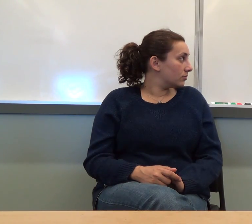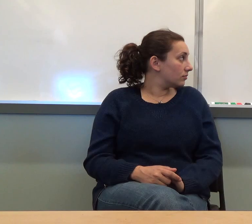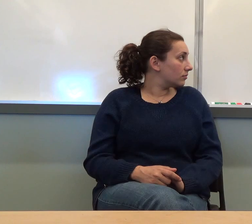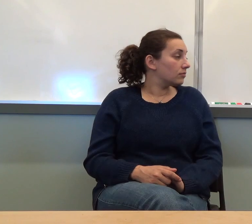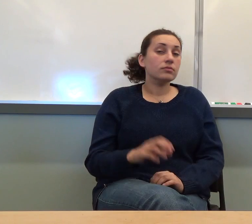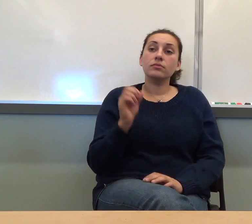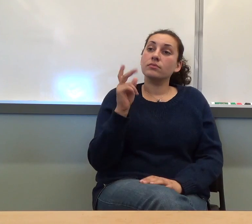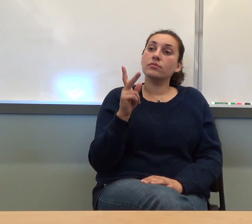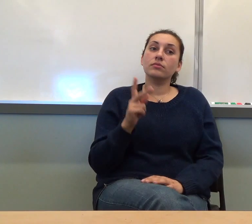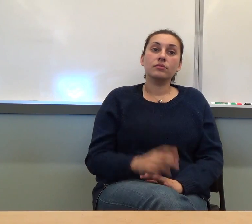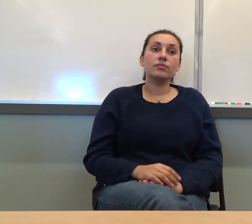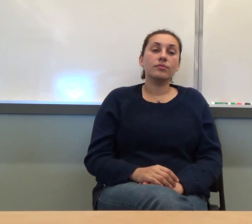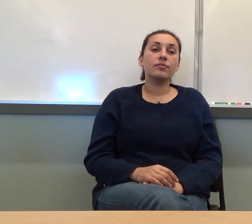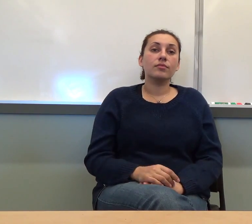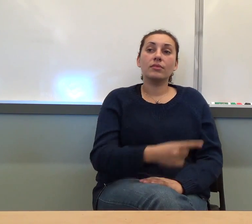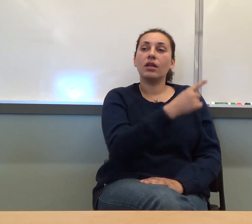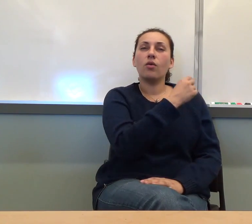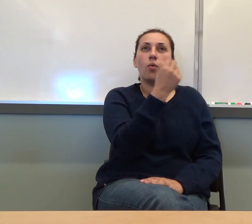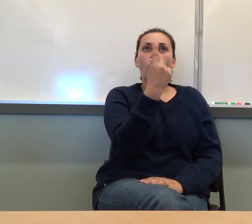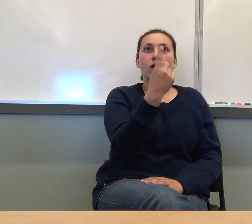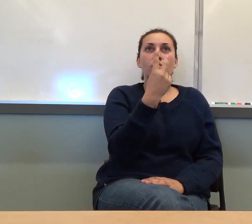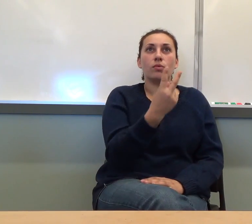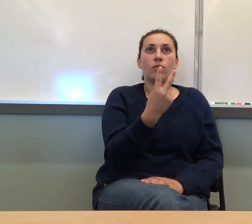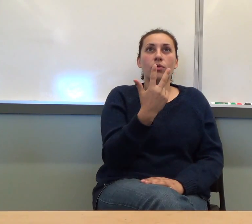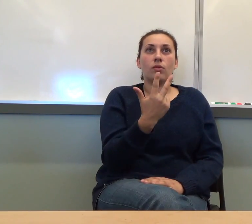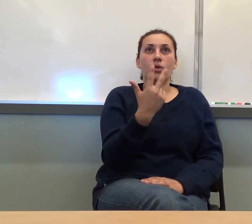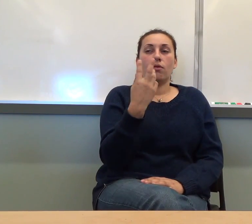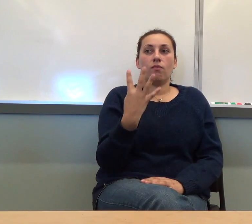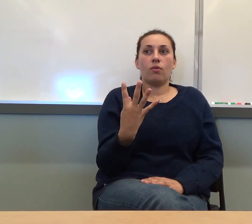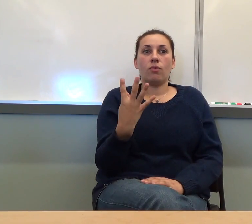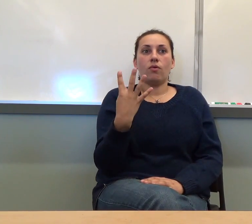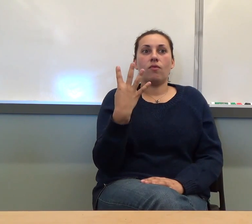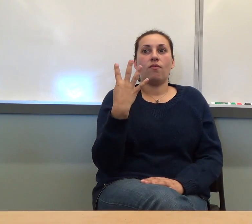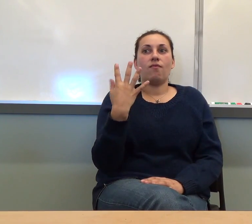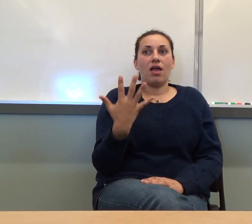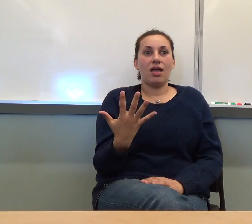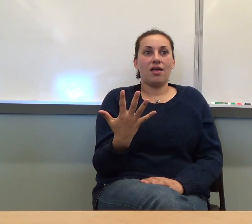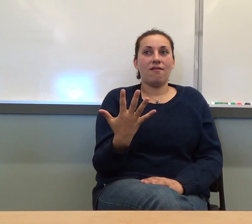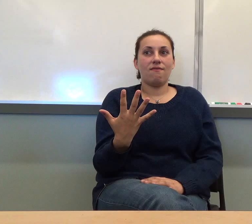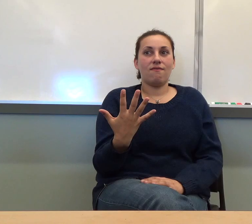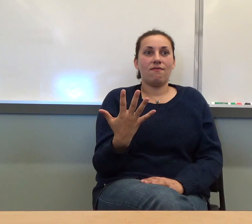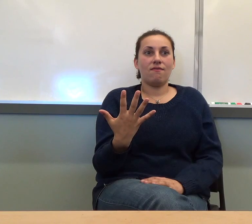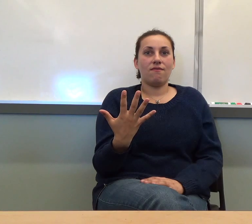Okay, so this is 1, 2, 3, 4, 5, 5 2's.